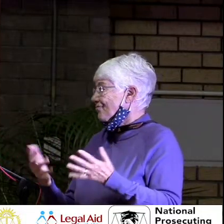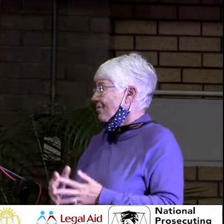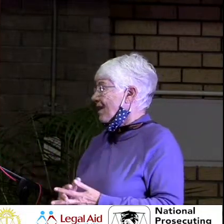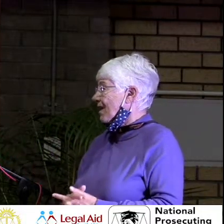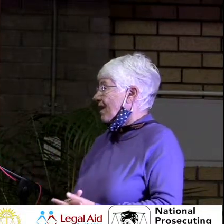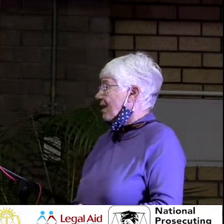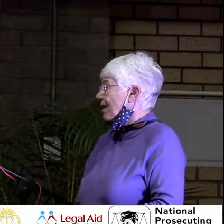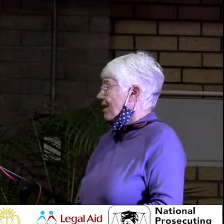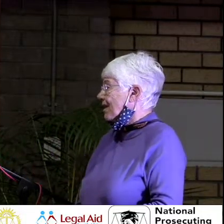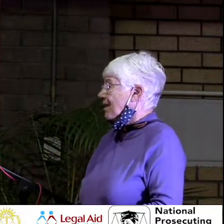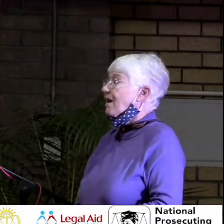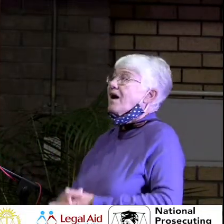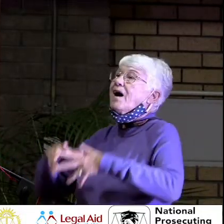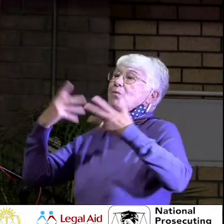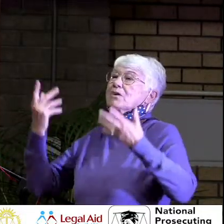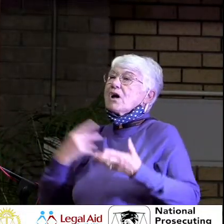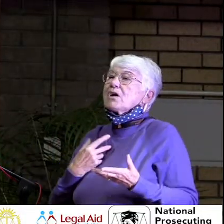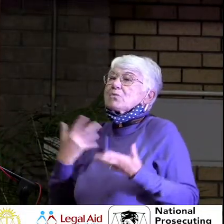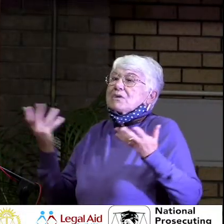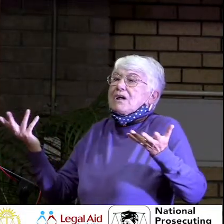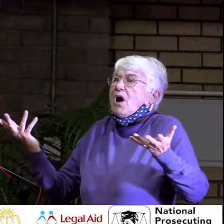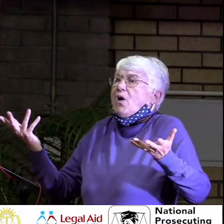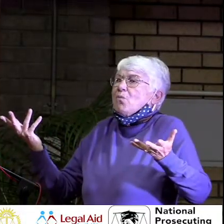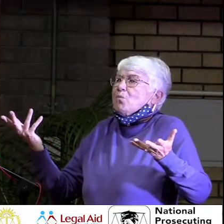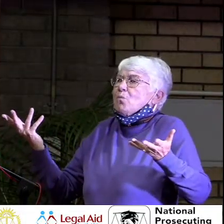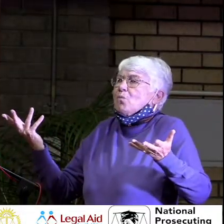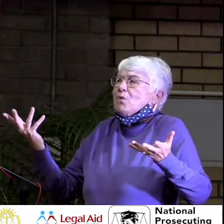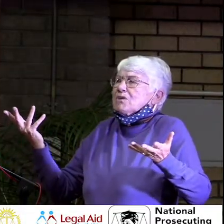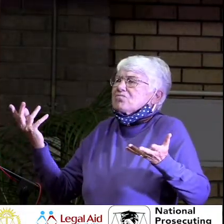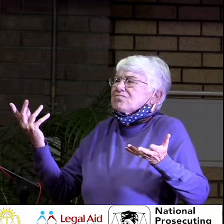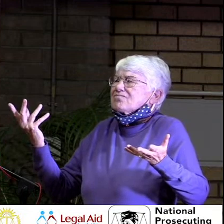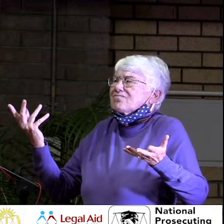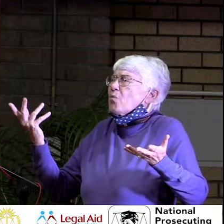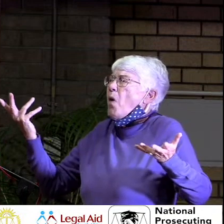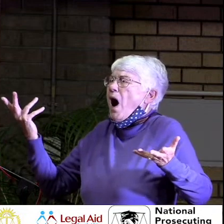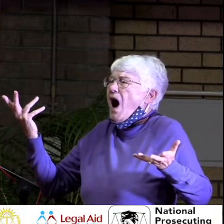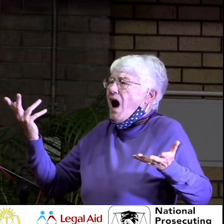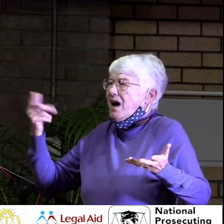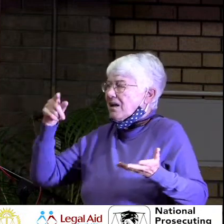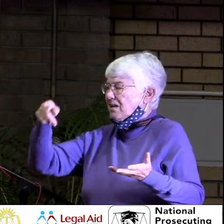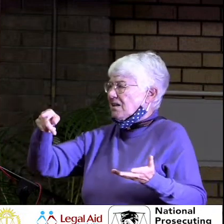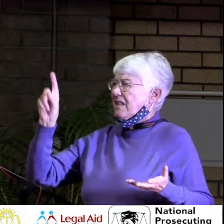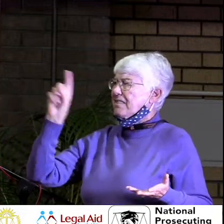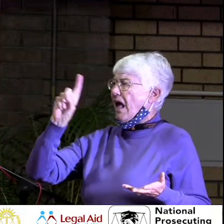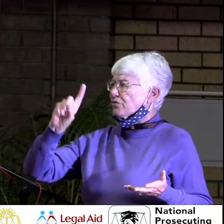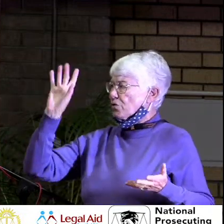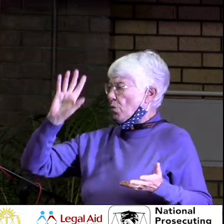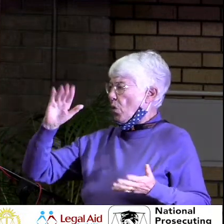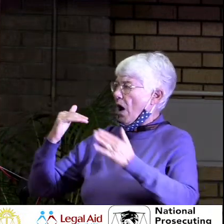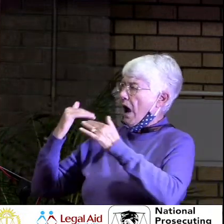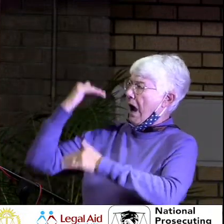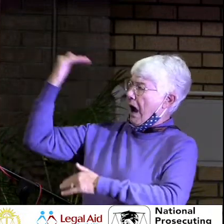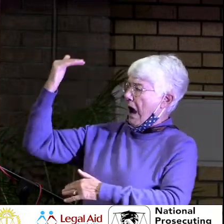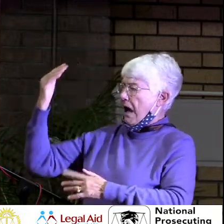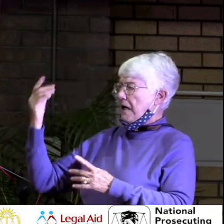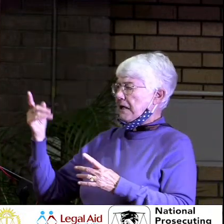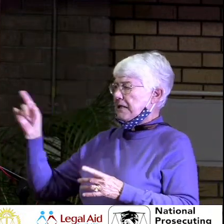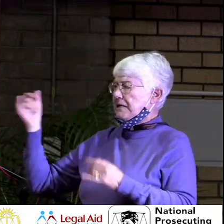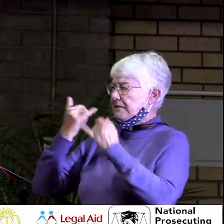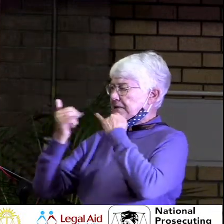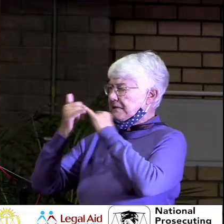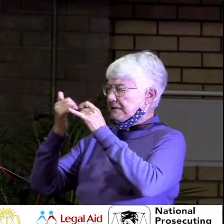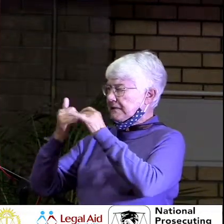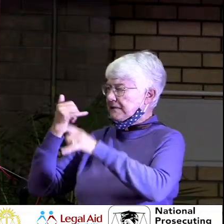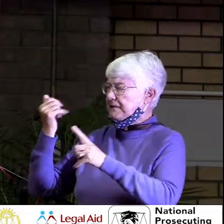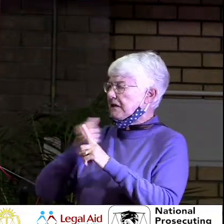community of Delft towards this big number. So we have got a big problem out there, the community. We need to look into